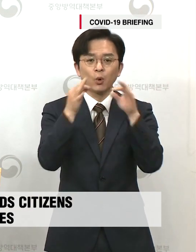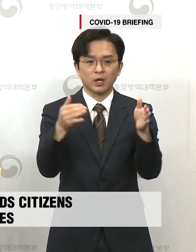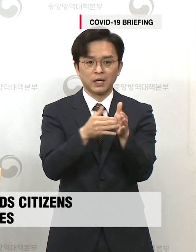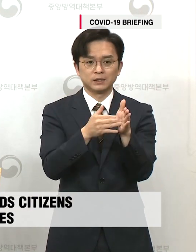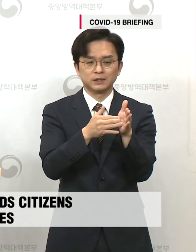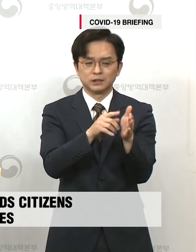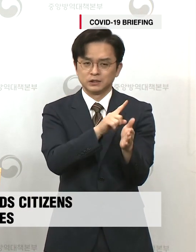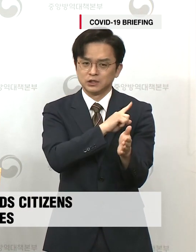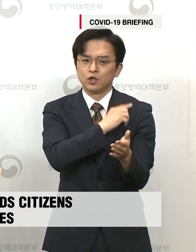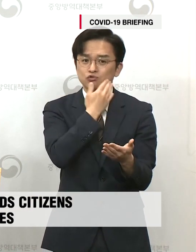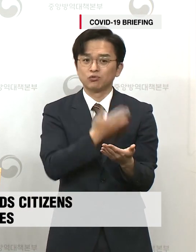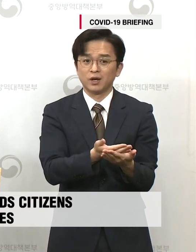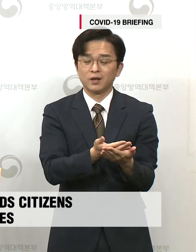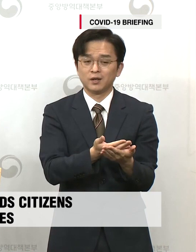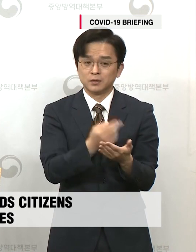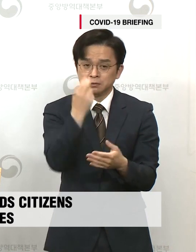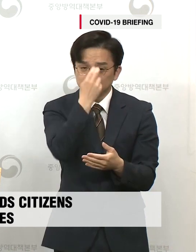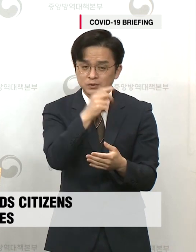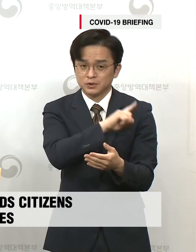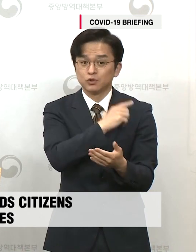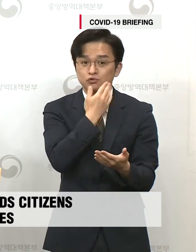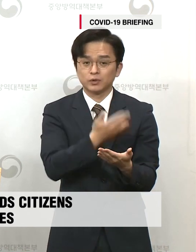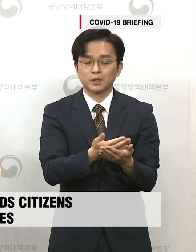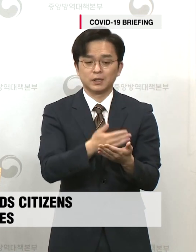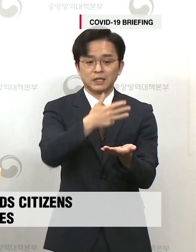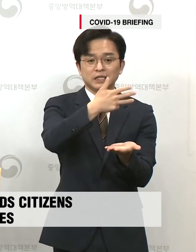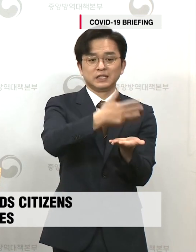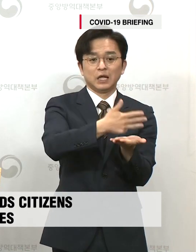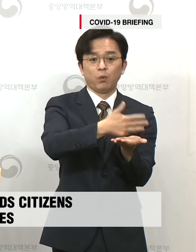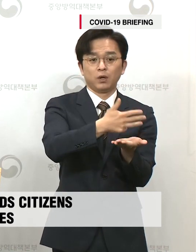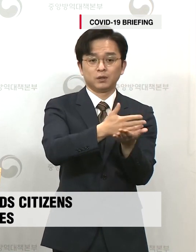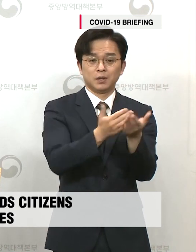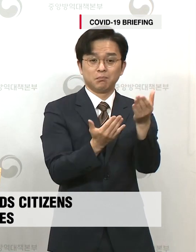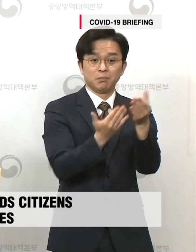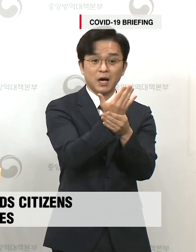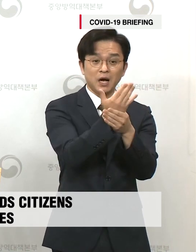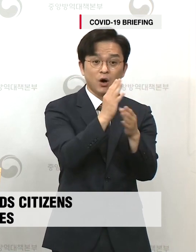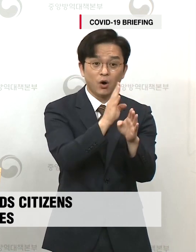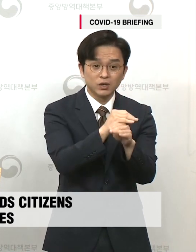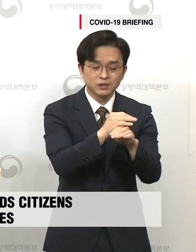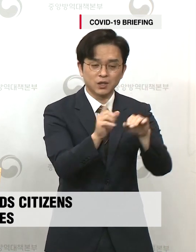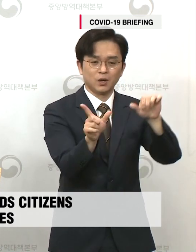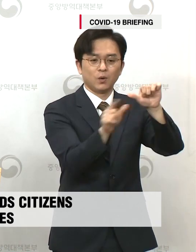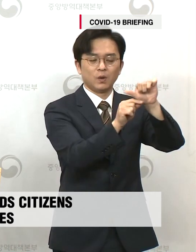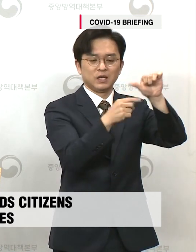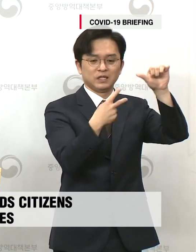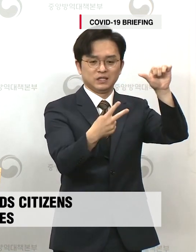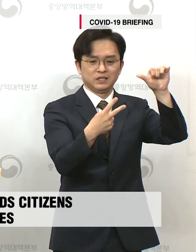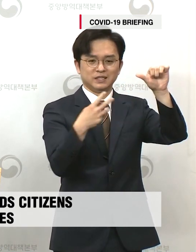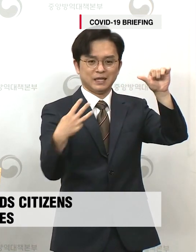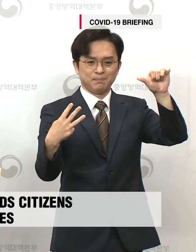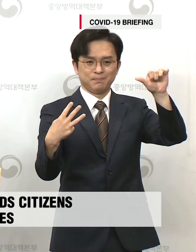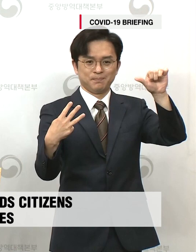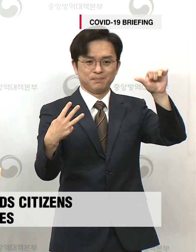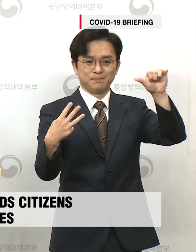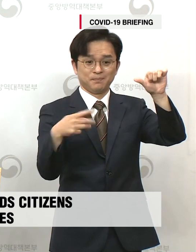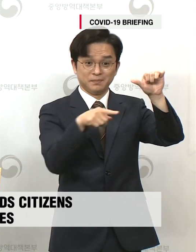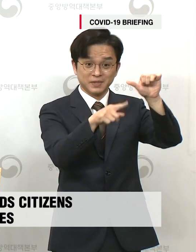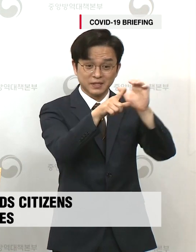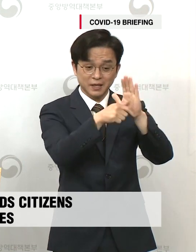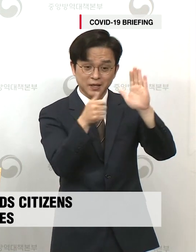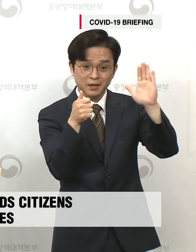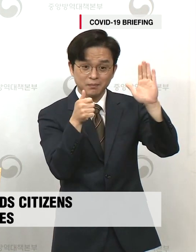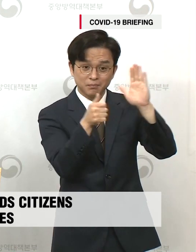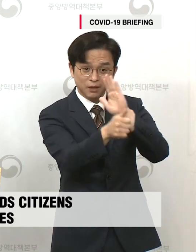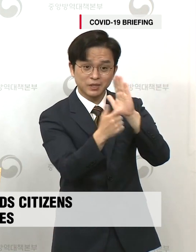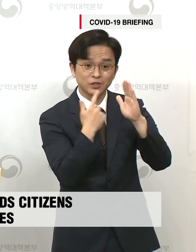week is very crucial in determining the success of our quarantine measures. And as the Itaewon clubs, they have